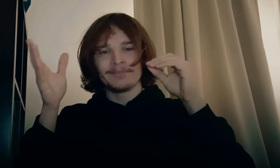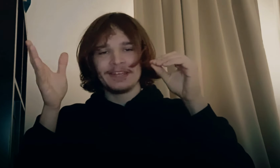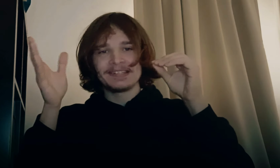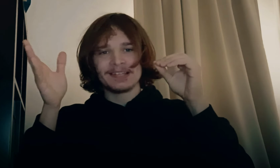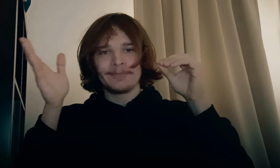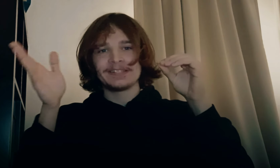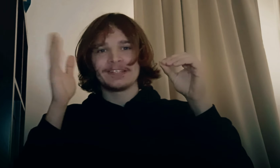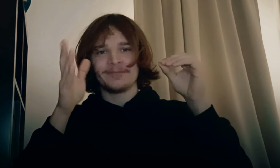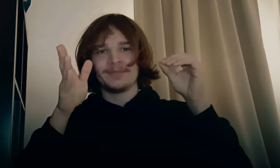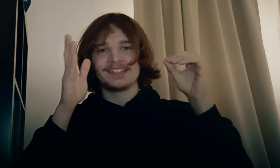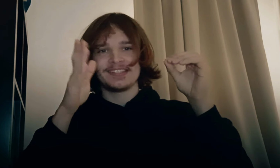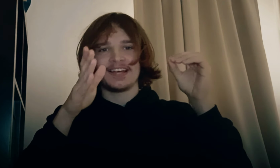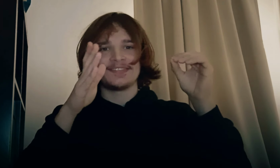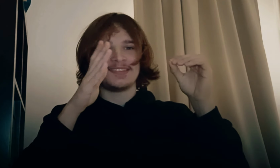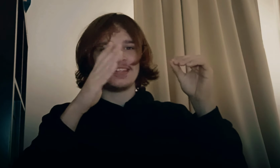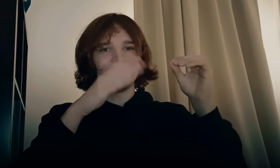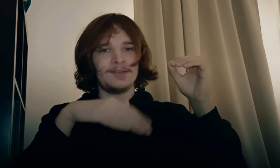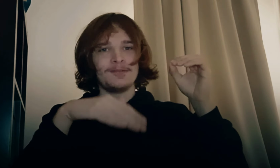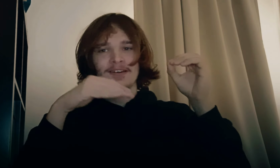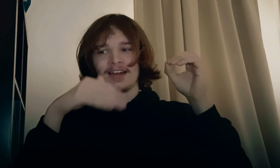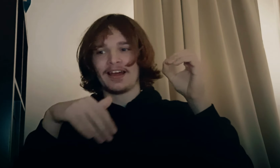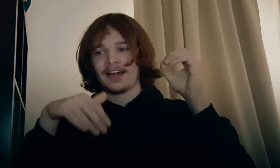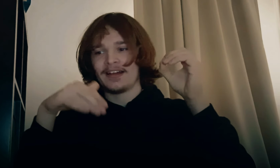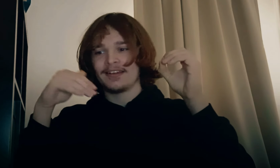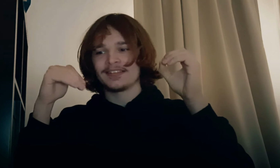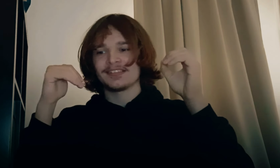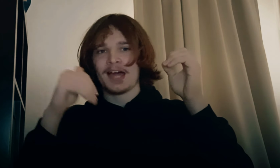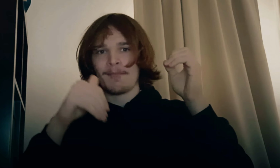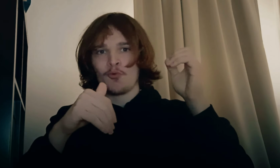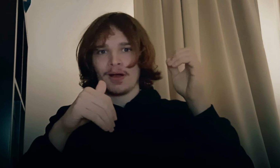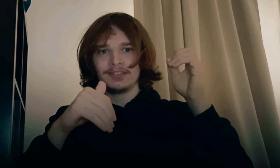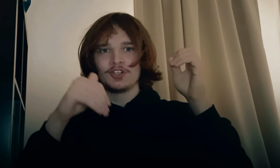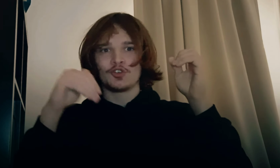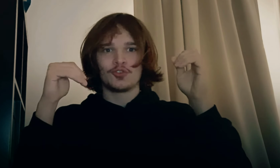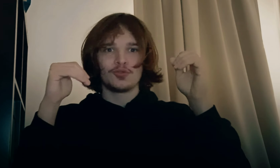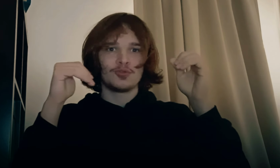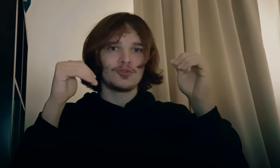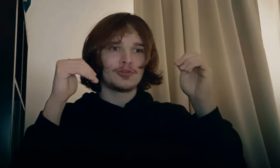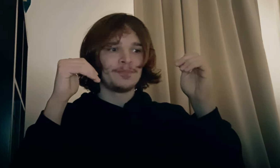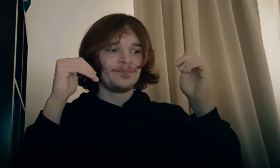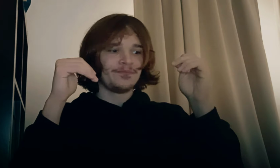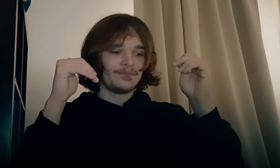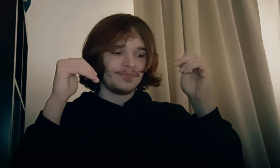Being submissive means that you are someone